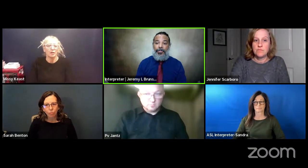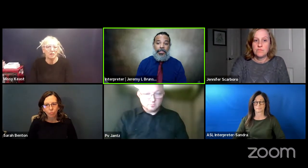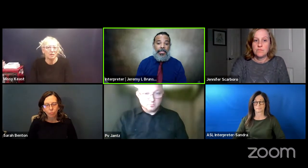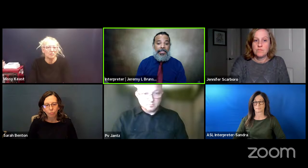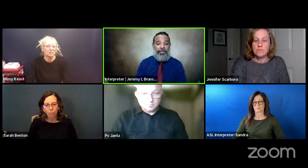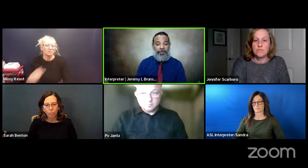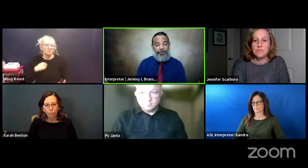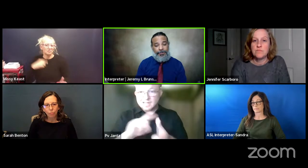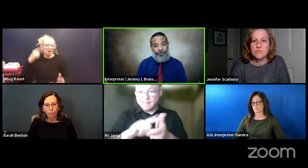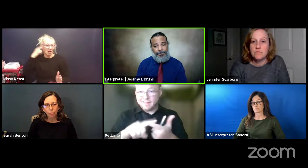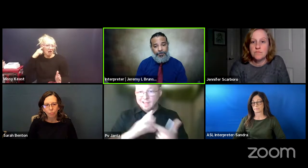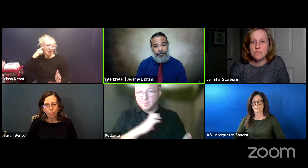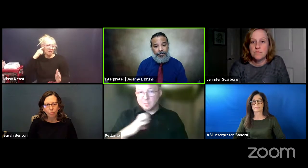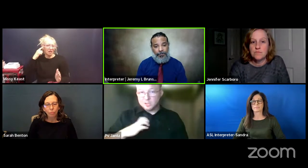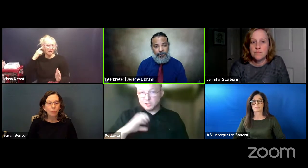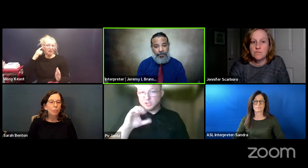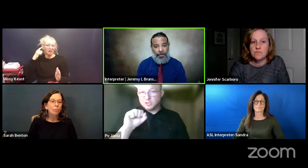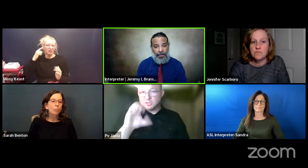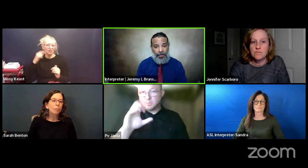Commissioner Keast?